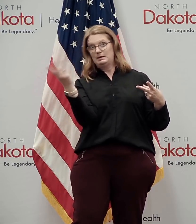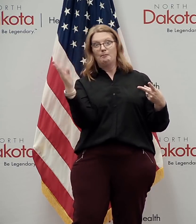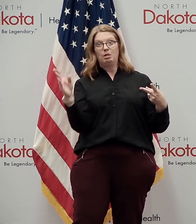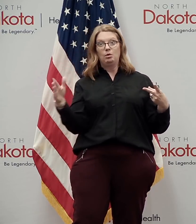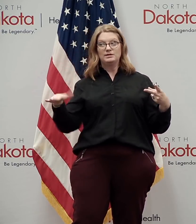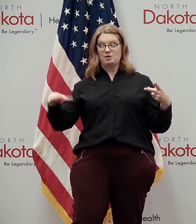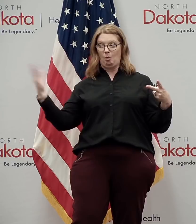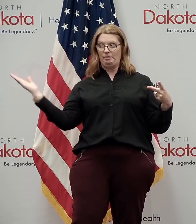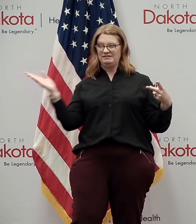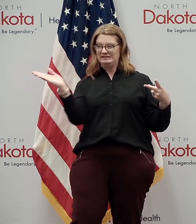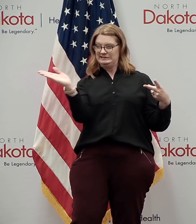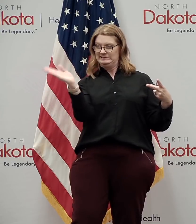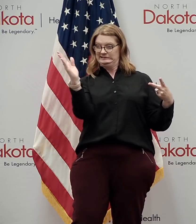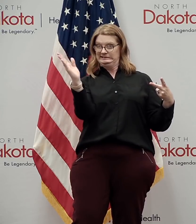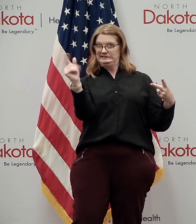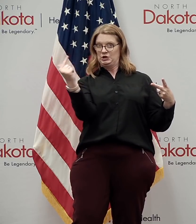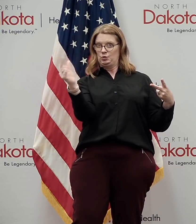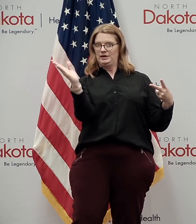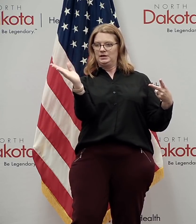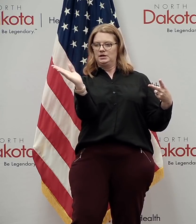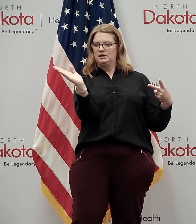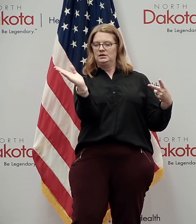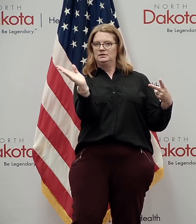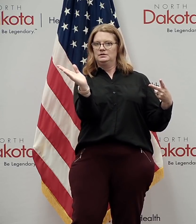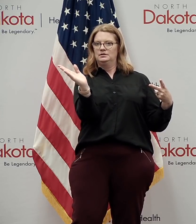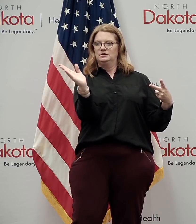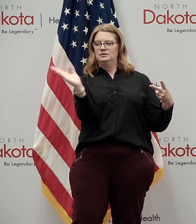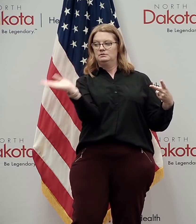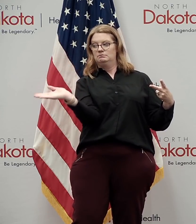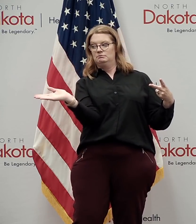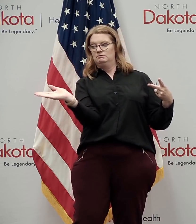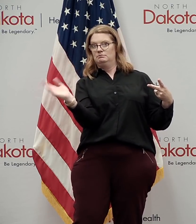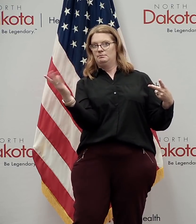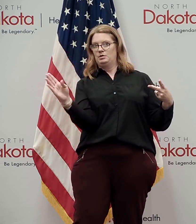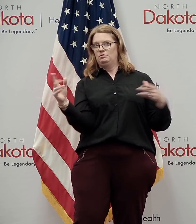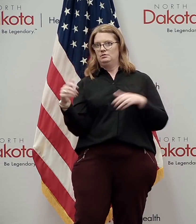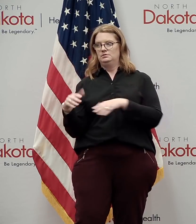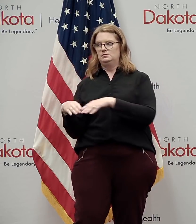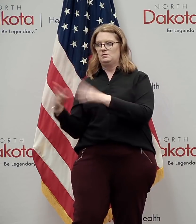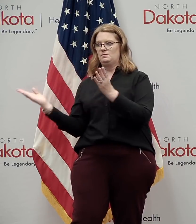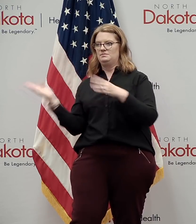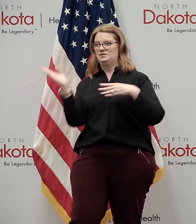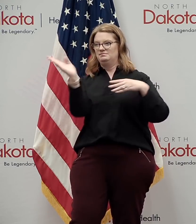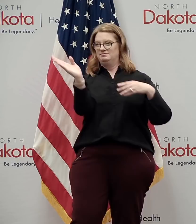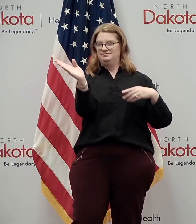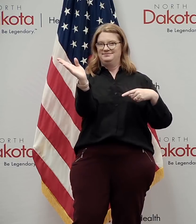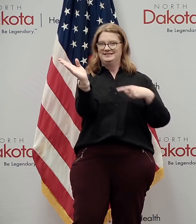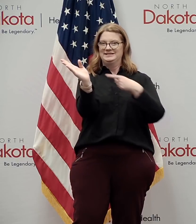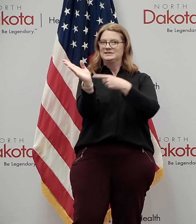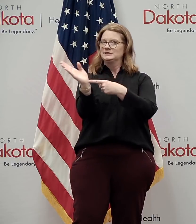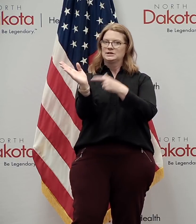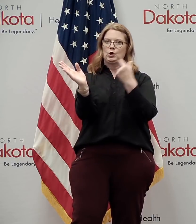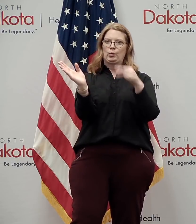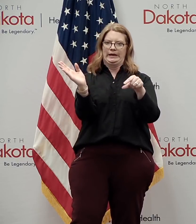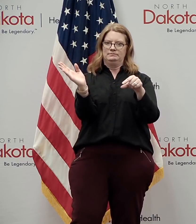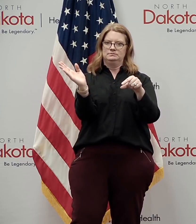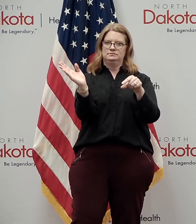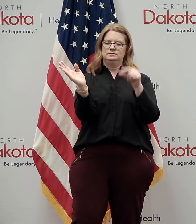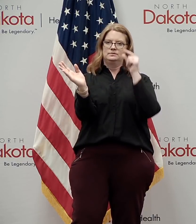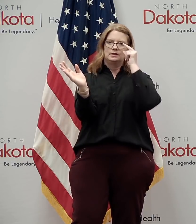spectrum, and the next where we would go to is blue, being the most open. But we're in solid green right